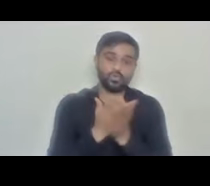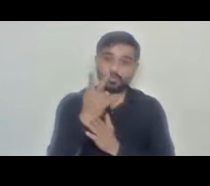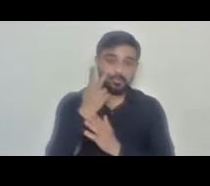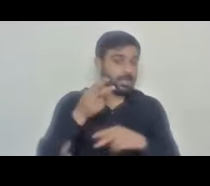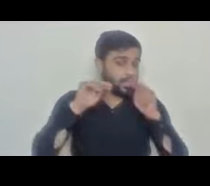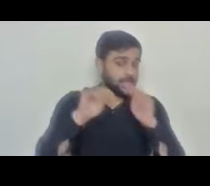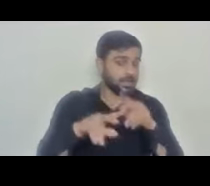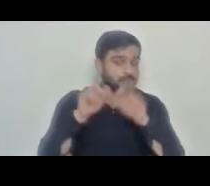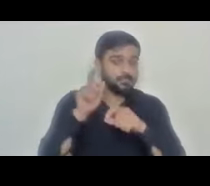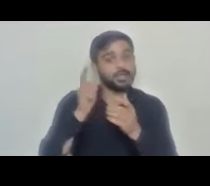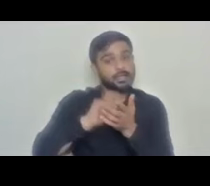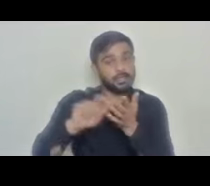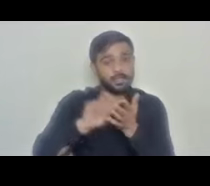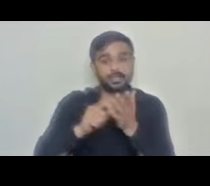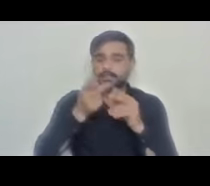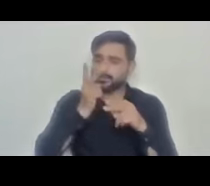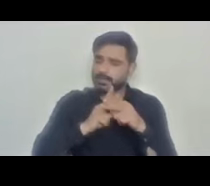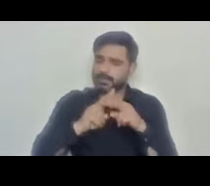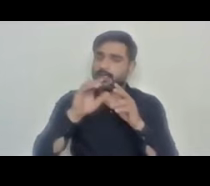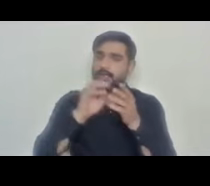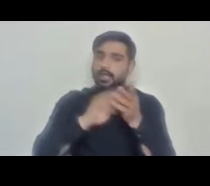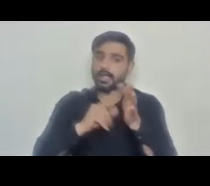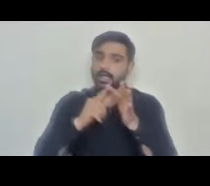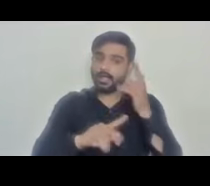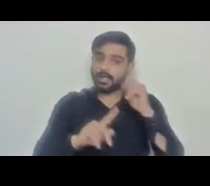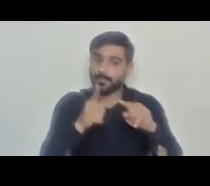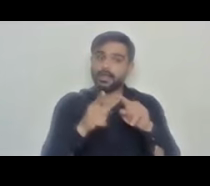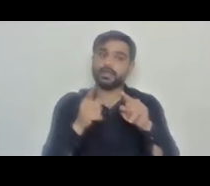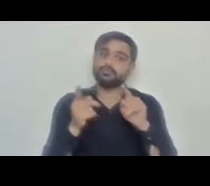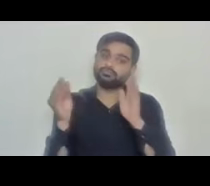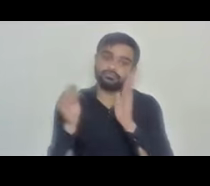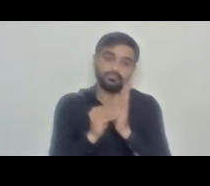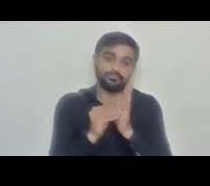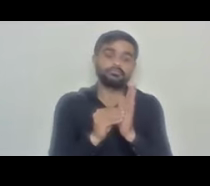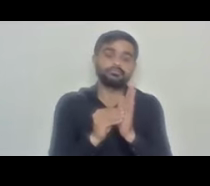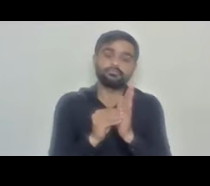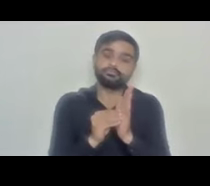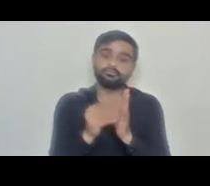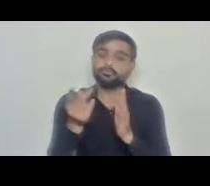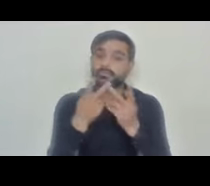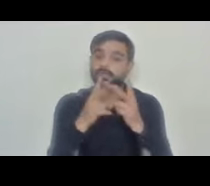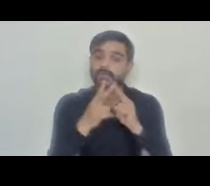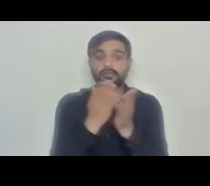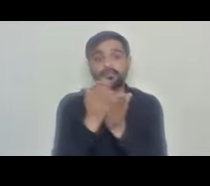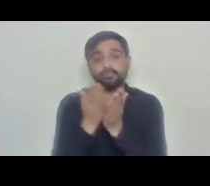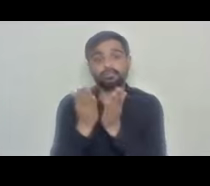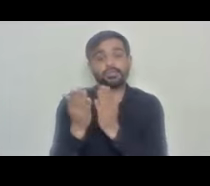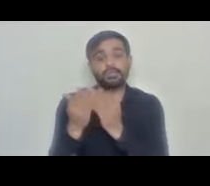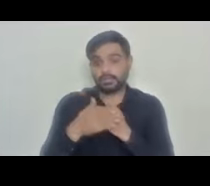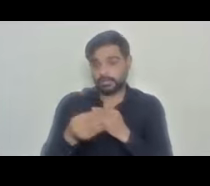necessary that you write it in a certain form and submit it and disseminate it. There are different ways that are coming up